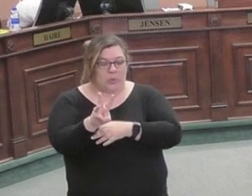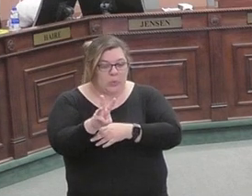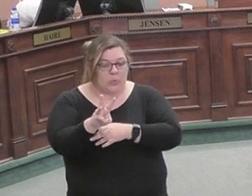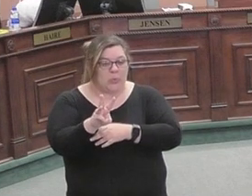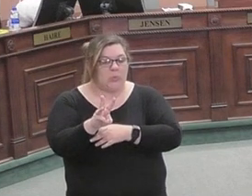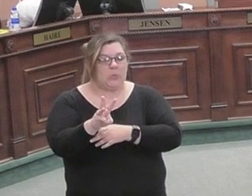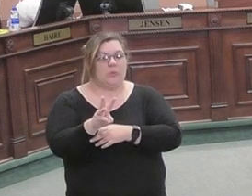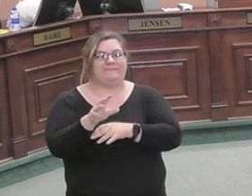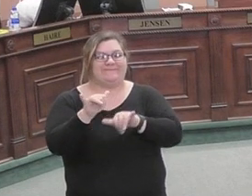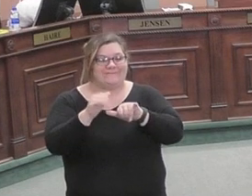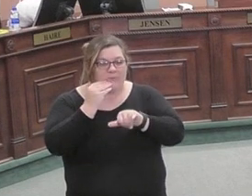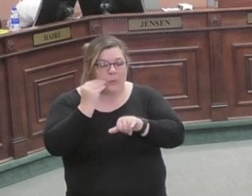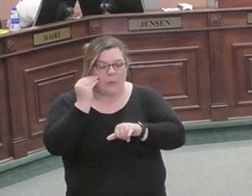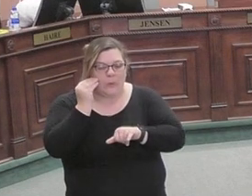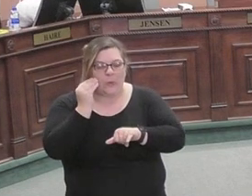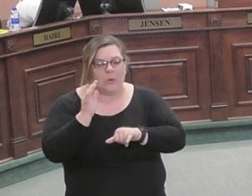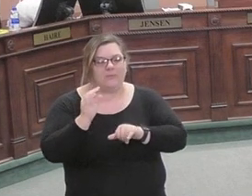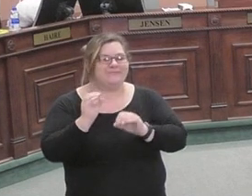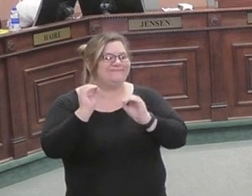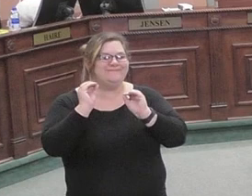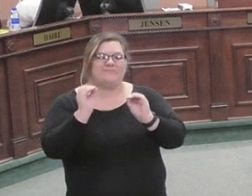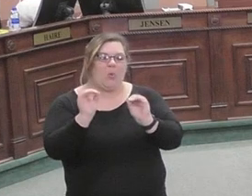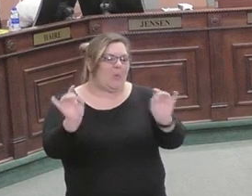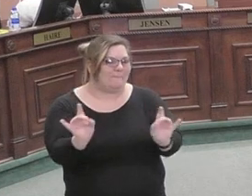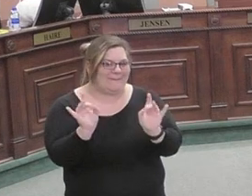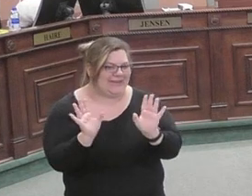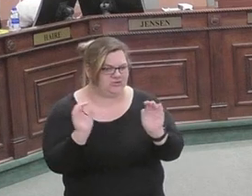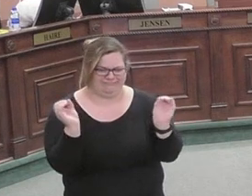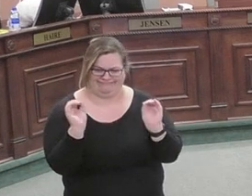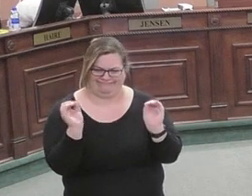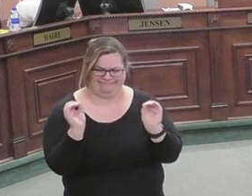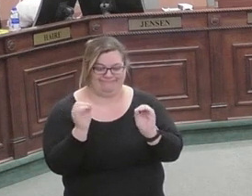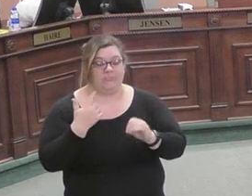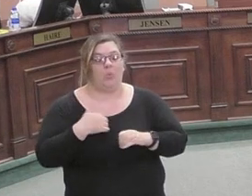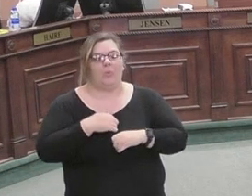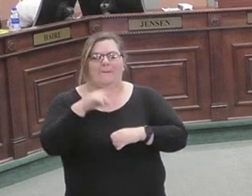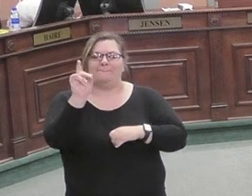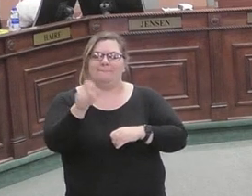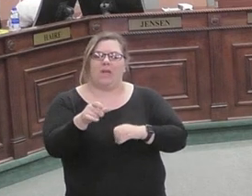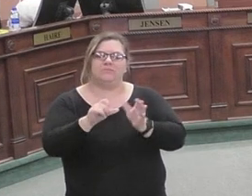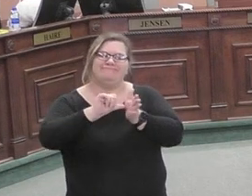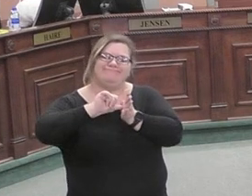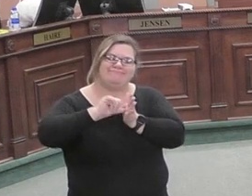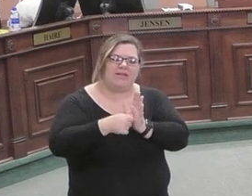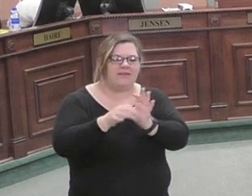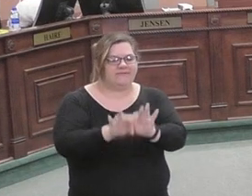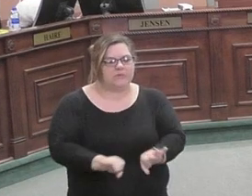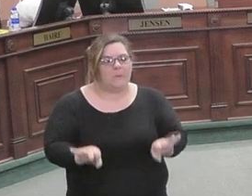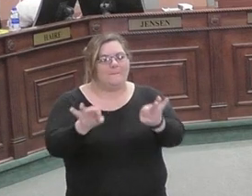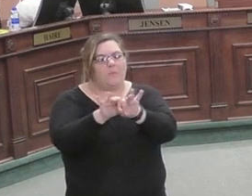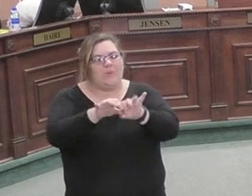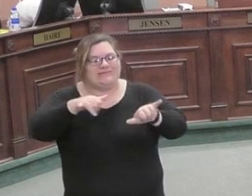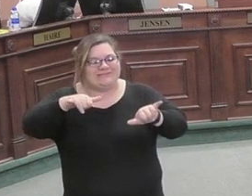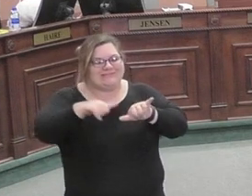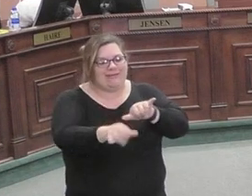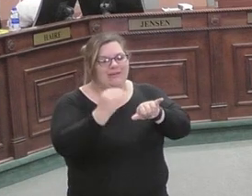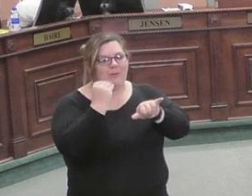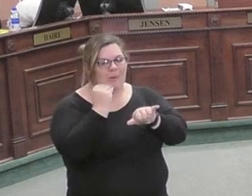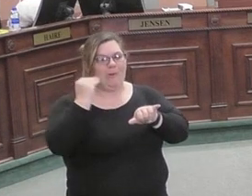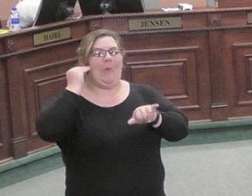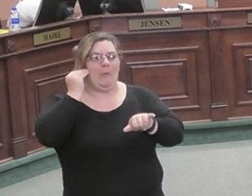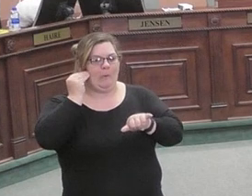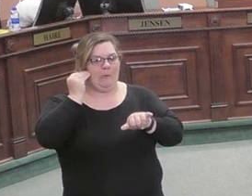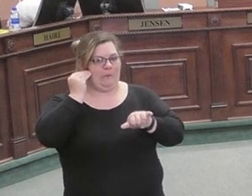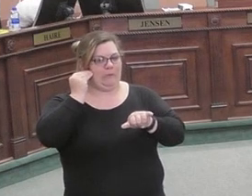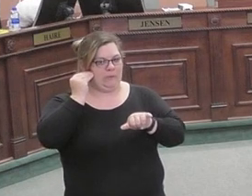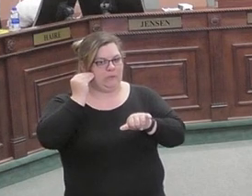to this, is that we need to make sure that we emphasize the importance of the stay-at-home portion of his order